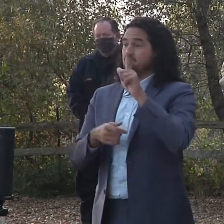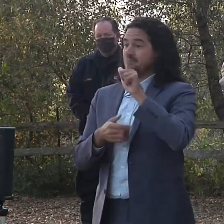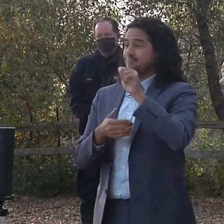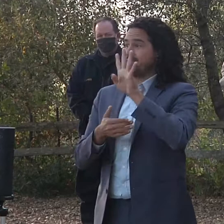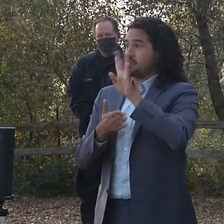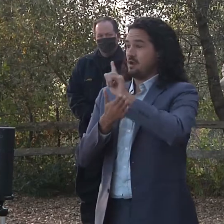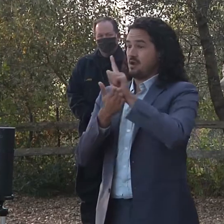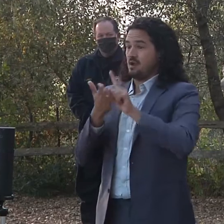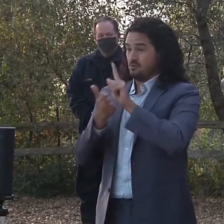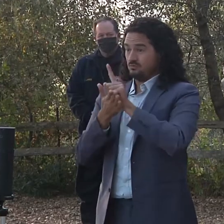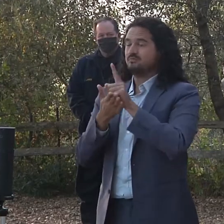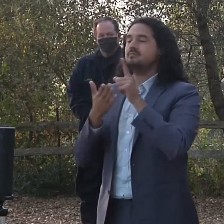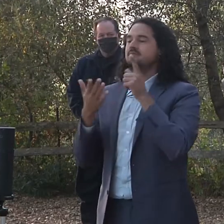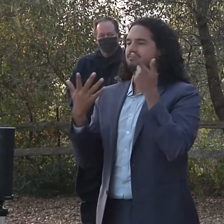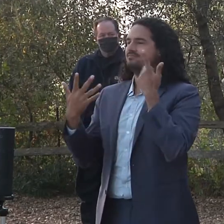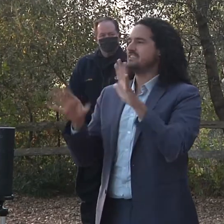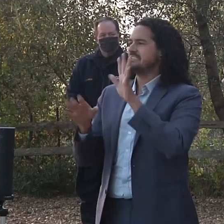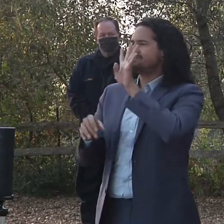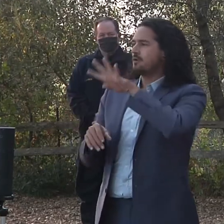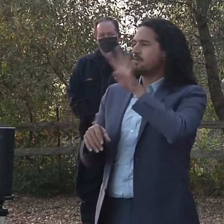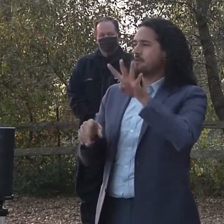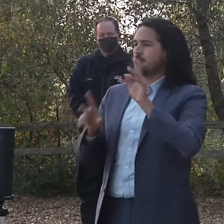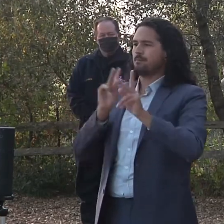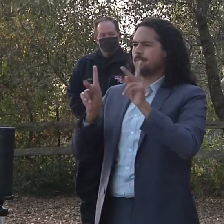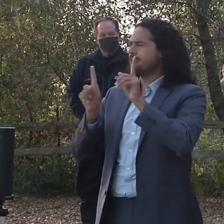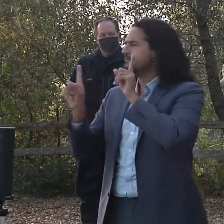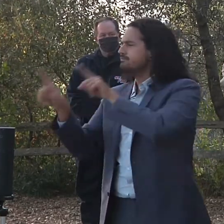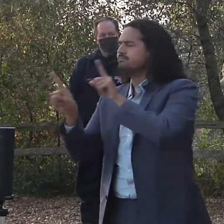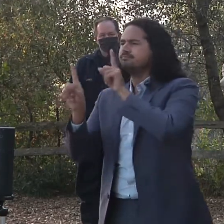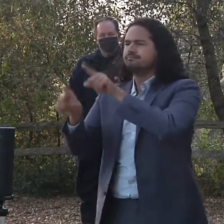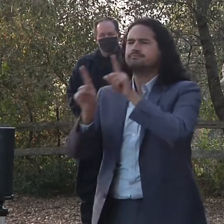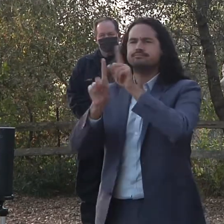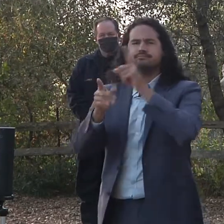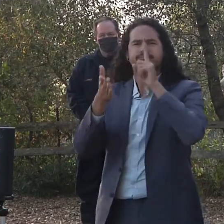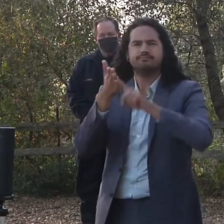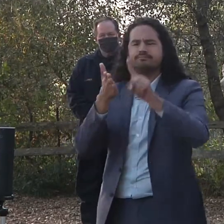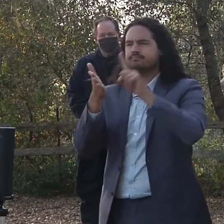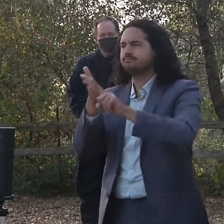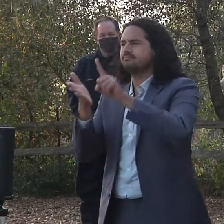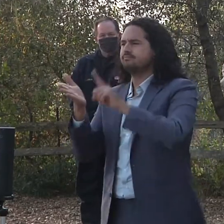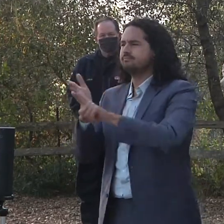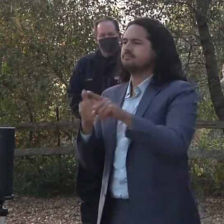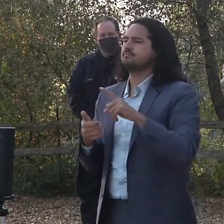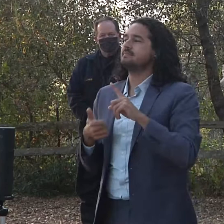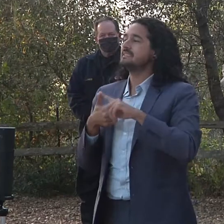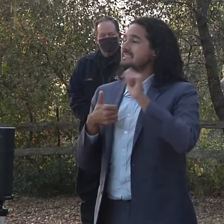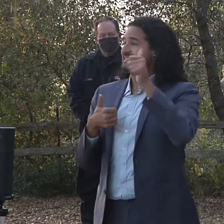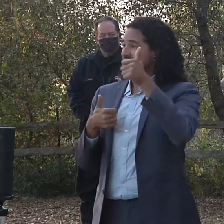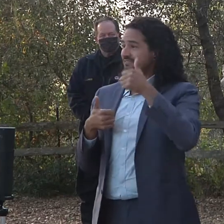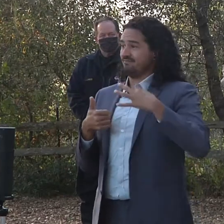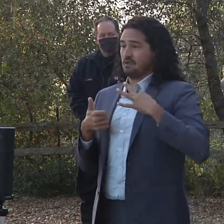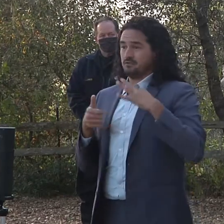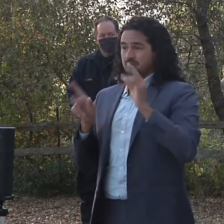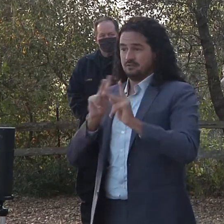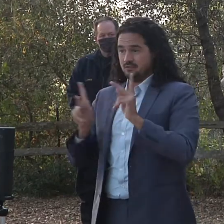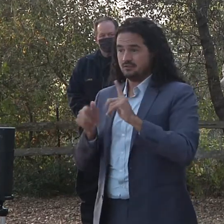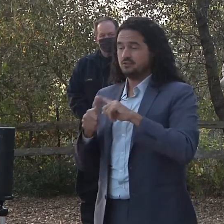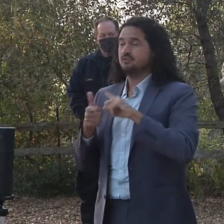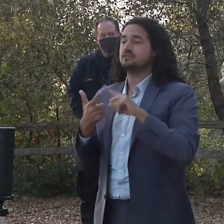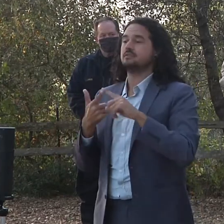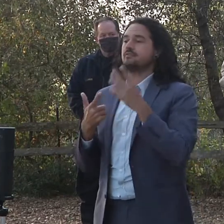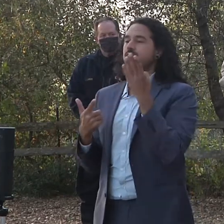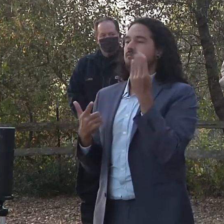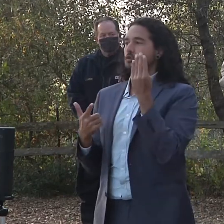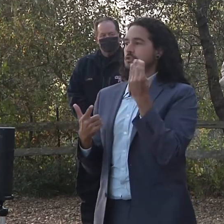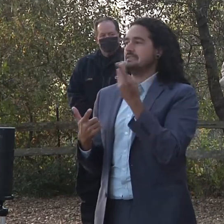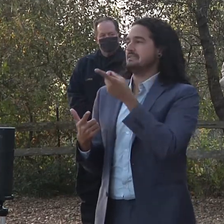security checks. 10 of them were volunteers, 14 were deputies, 10 were CHP Redwood City officers,